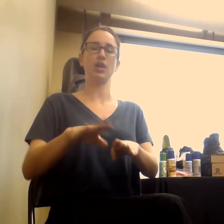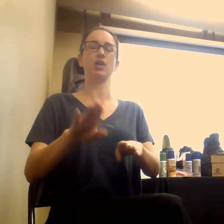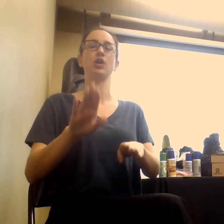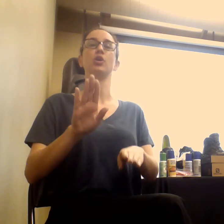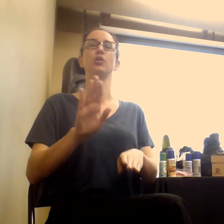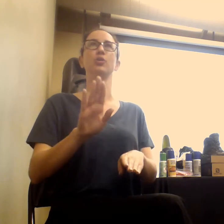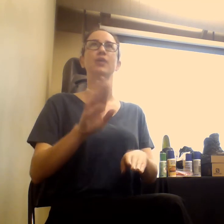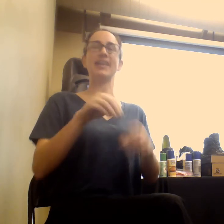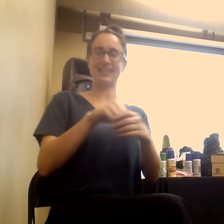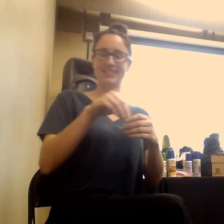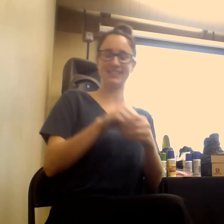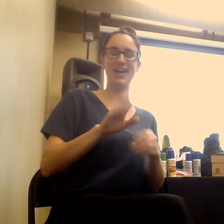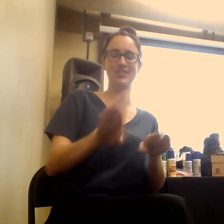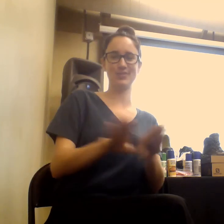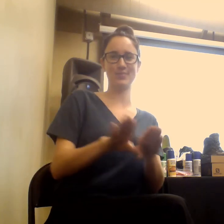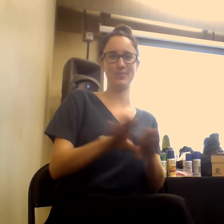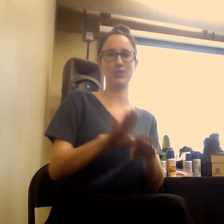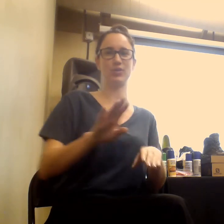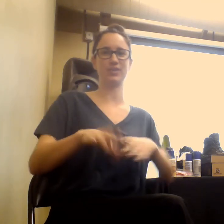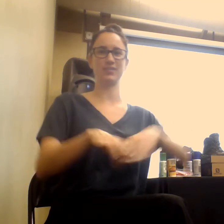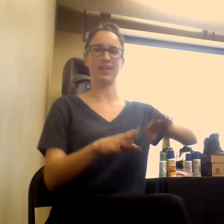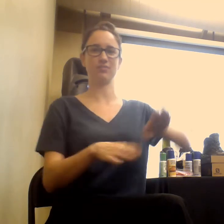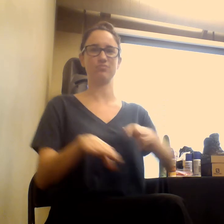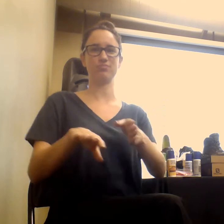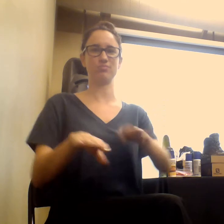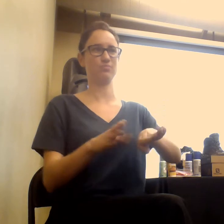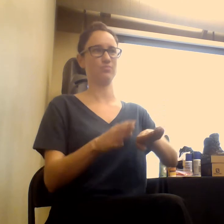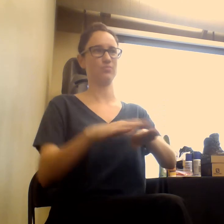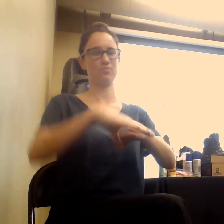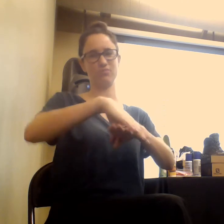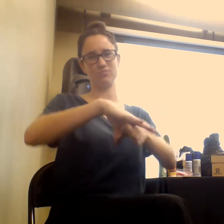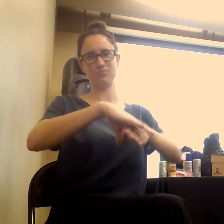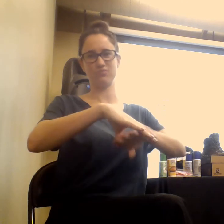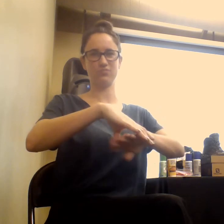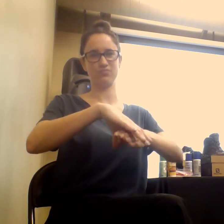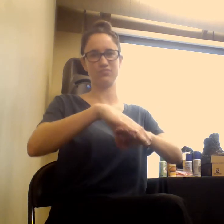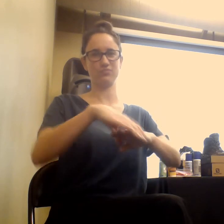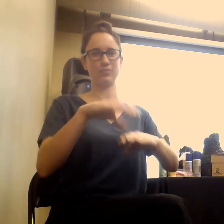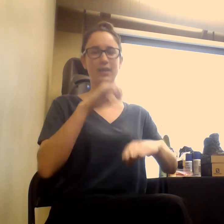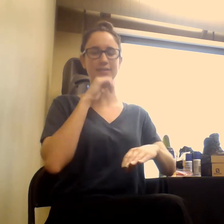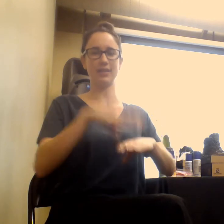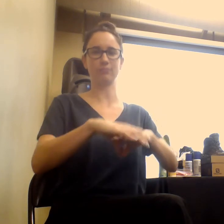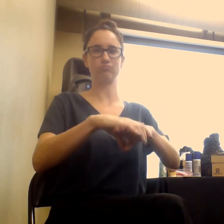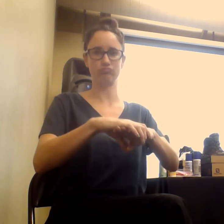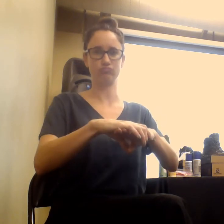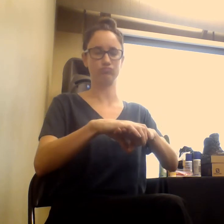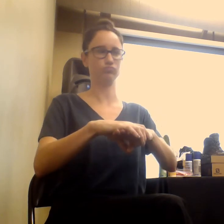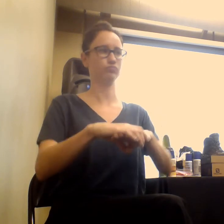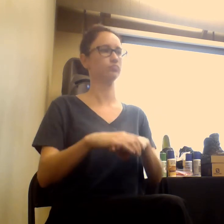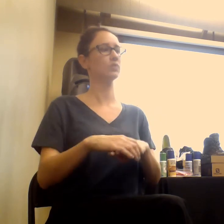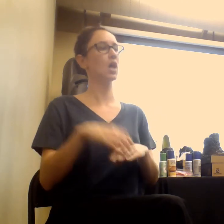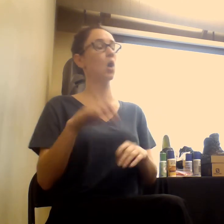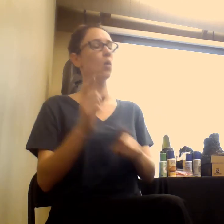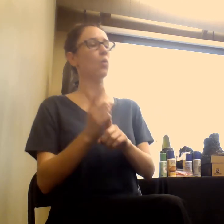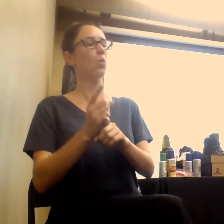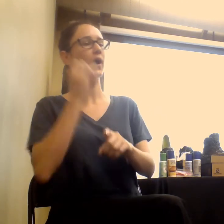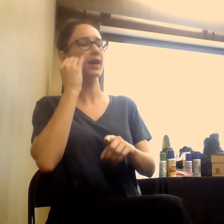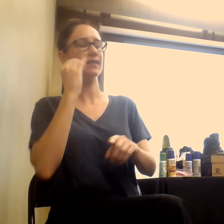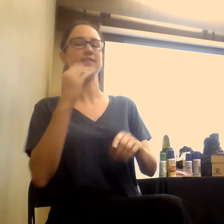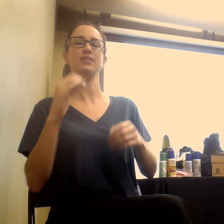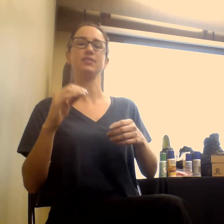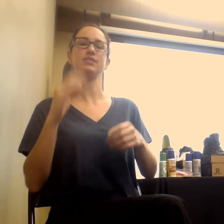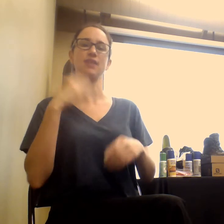if, like, for example, if he was feeling pain across the top right here, Yeah. that would mean his foot is too big, too much volume in the